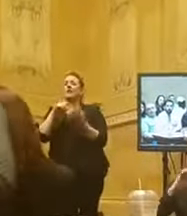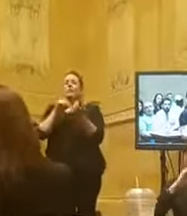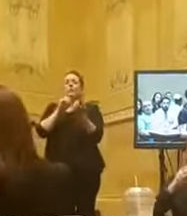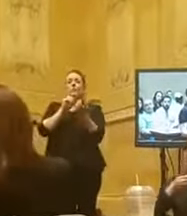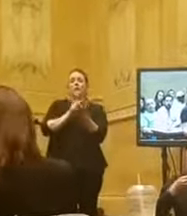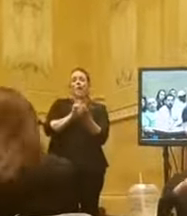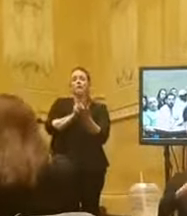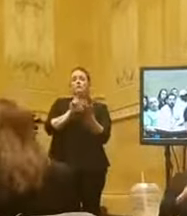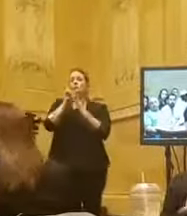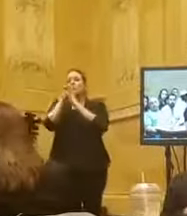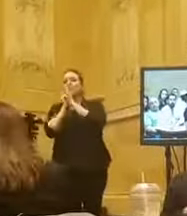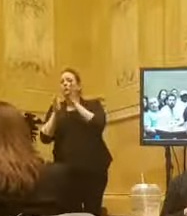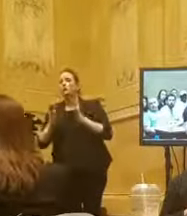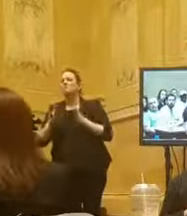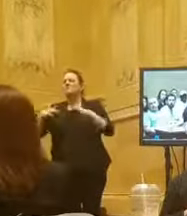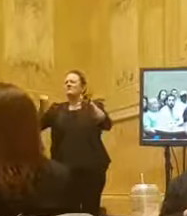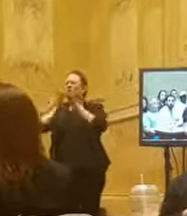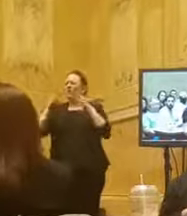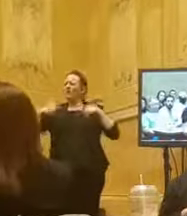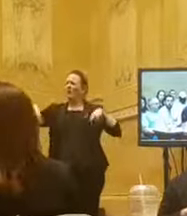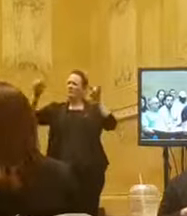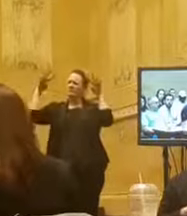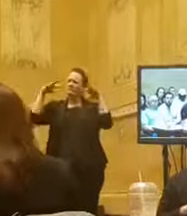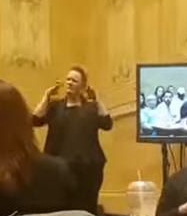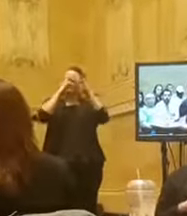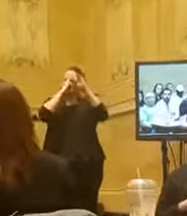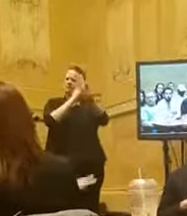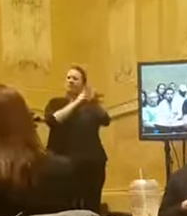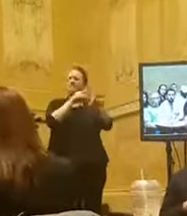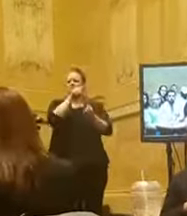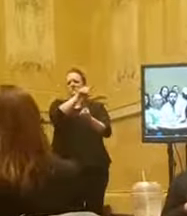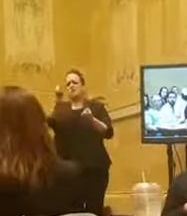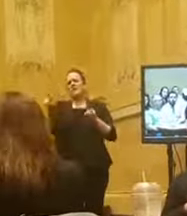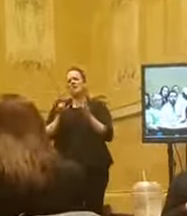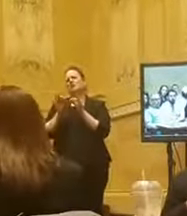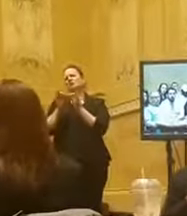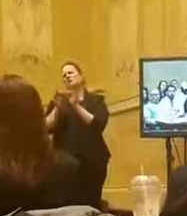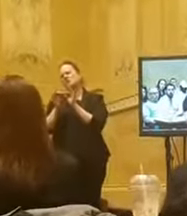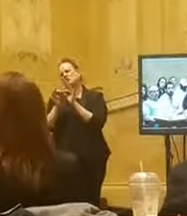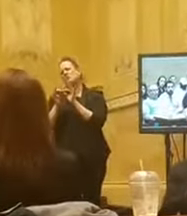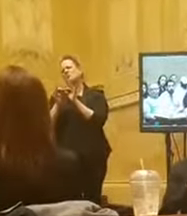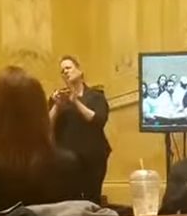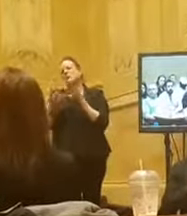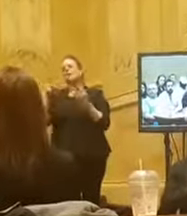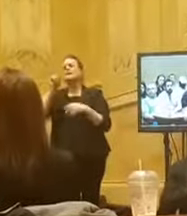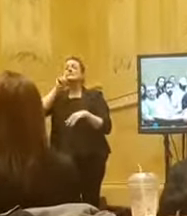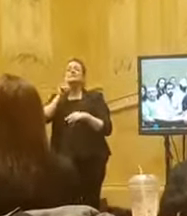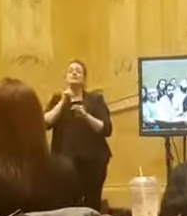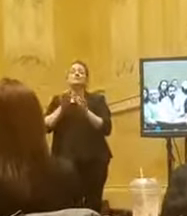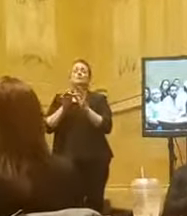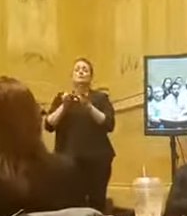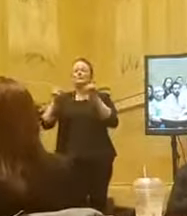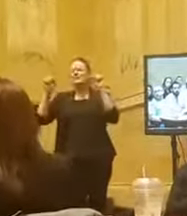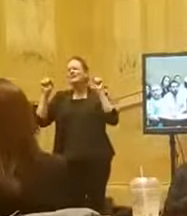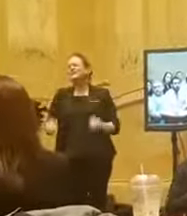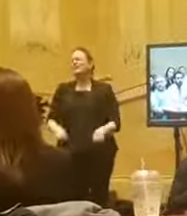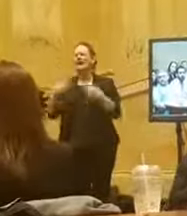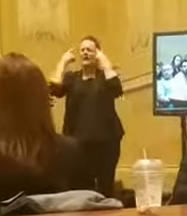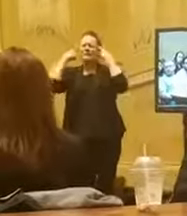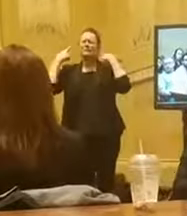providing interpreter services. So members of the deaf community can be employed, have their interviews, have their job training interpreted,